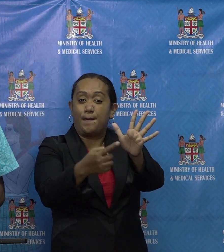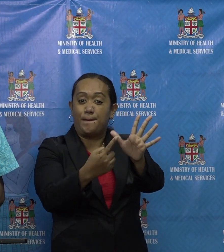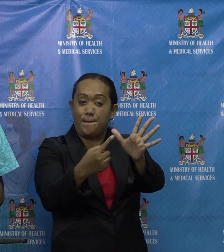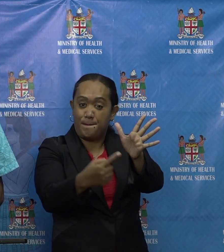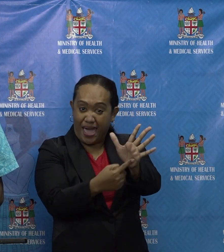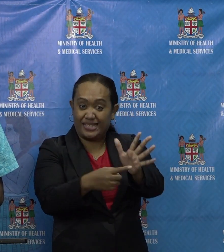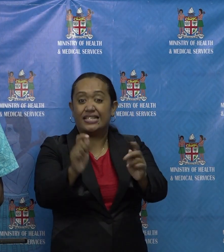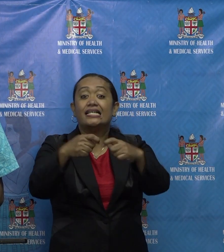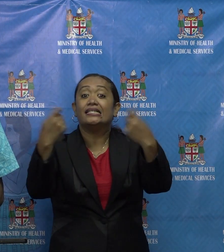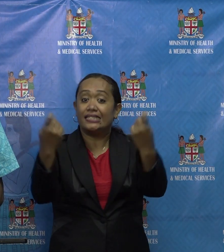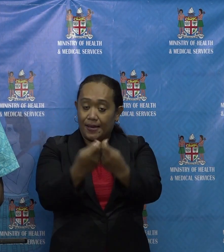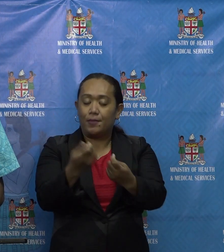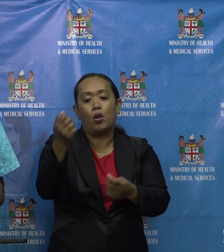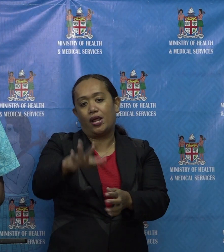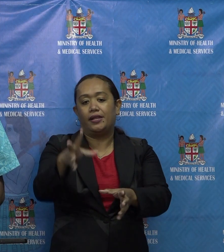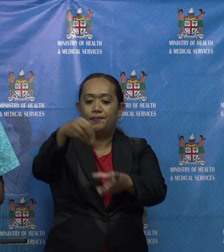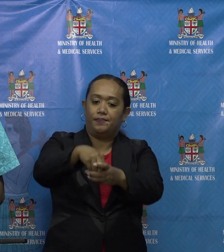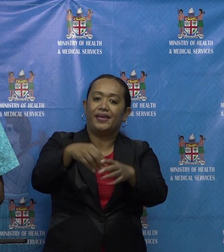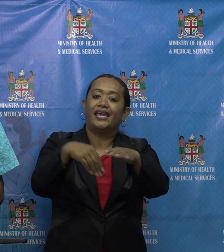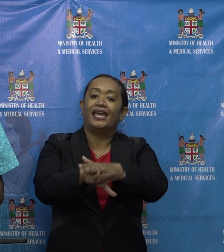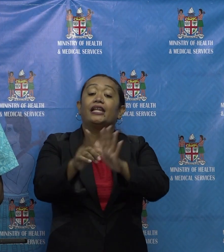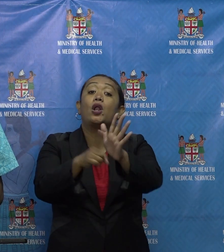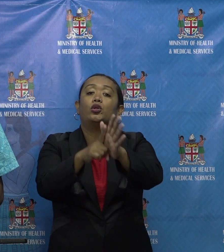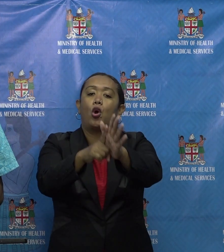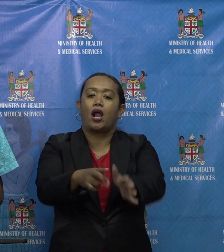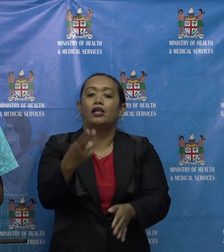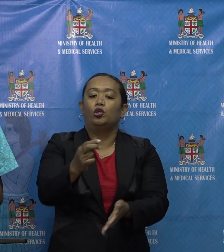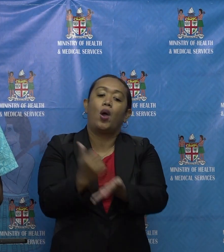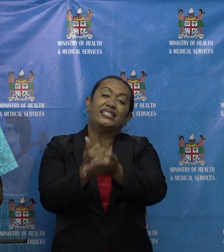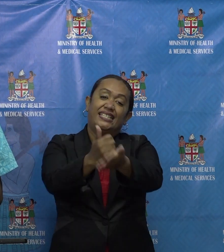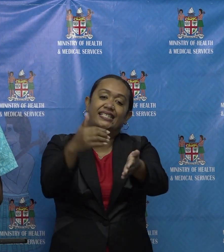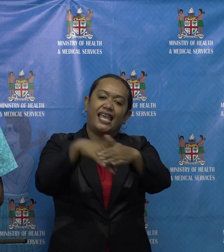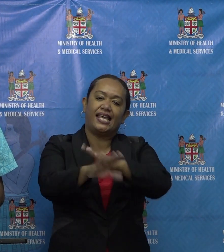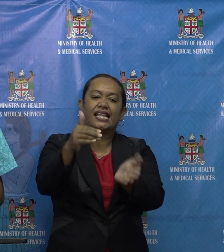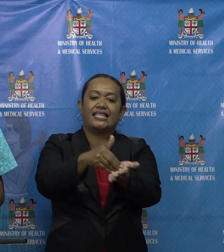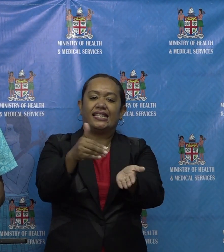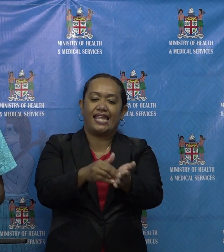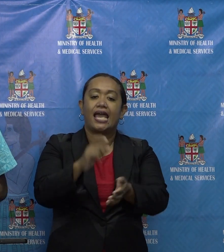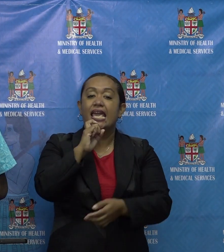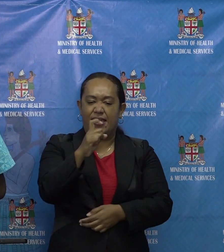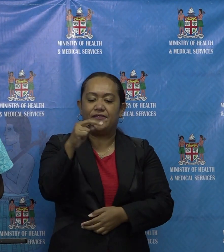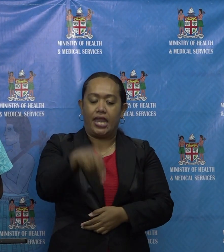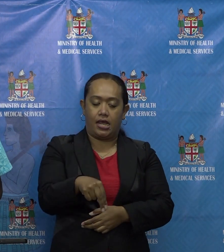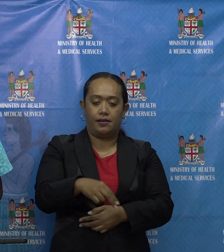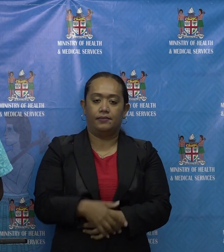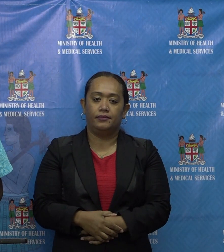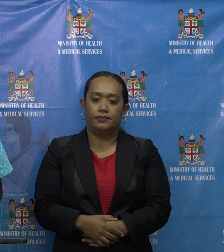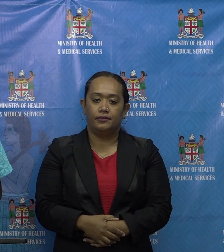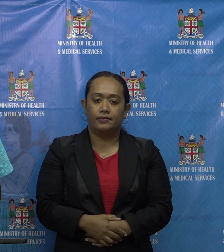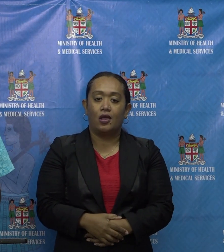we've asked the team to be on standby to assist at the center tonight if necessary.